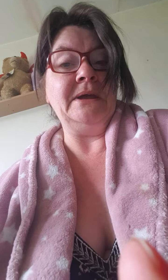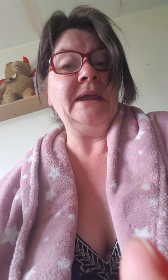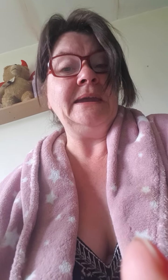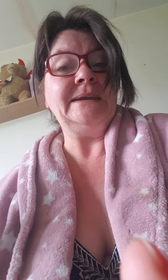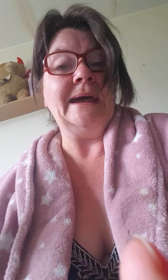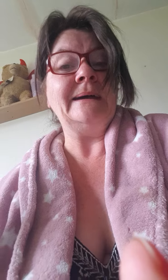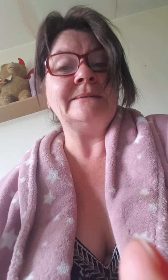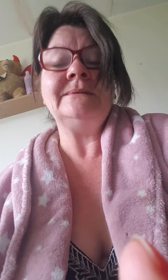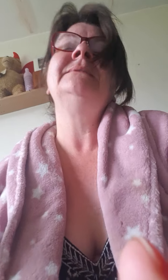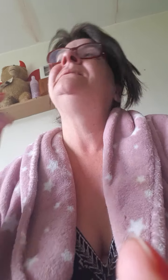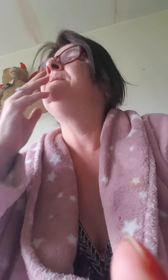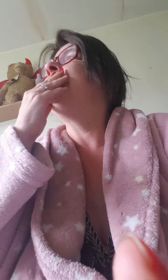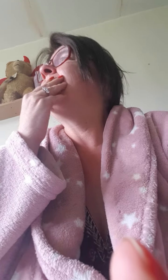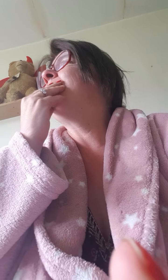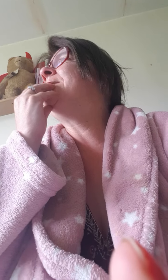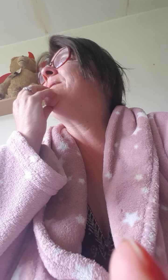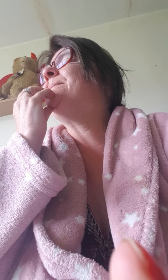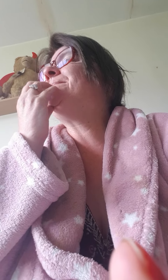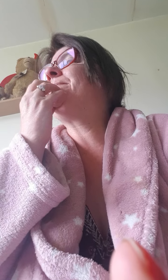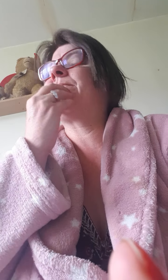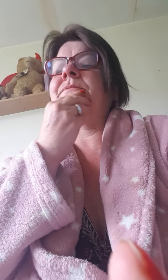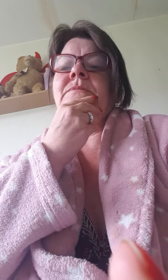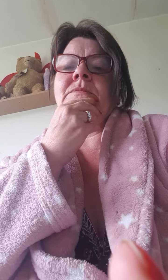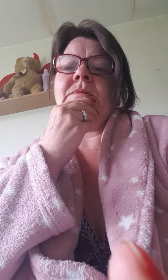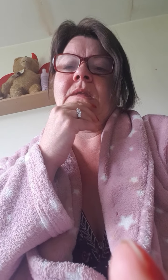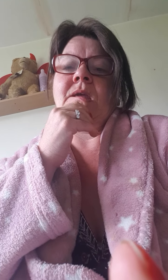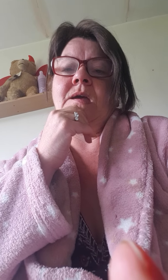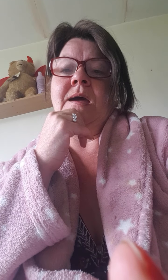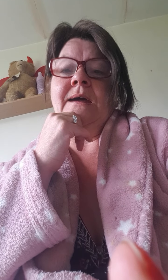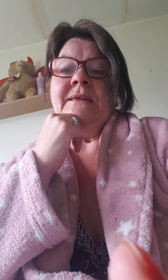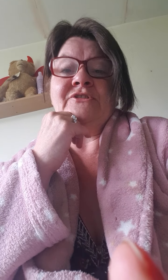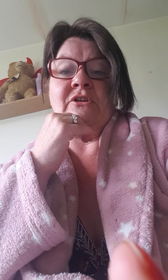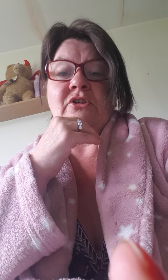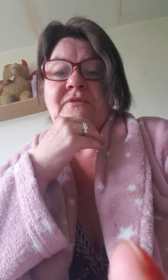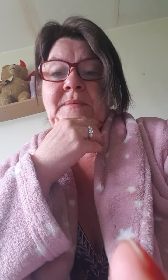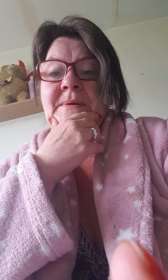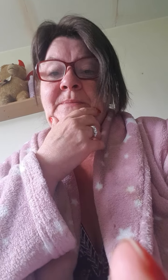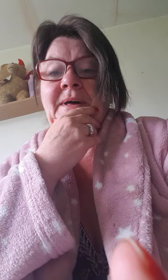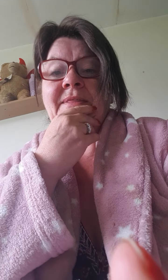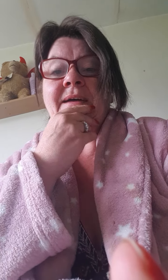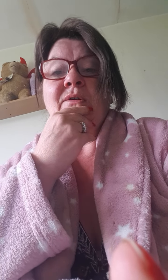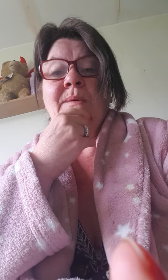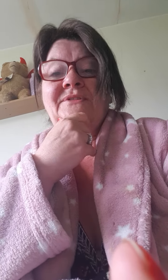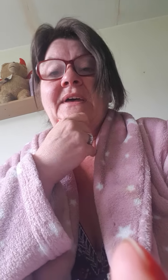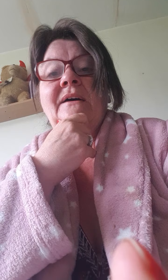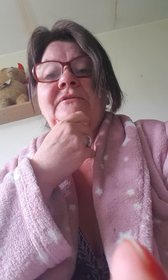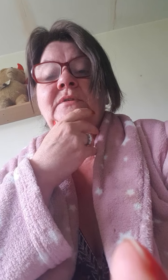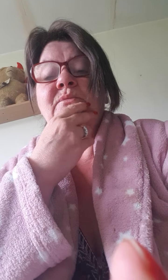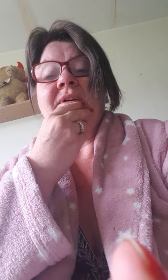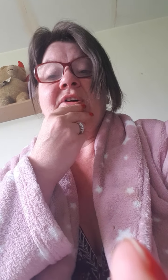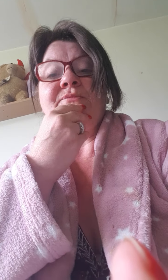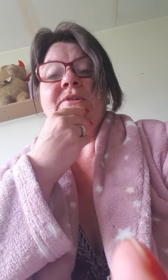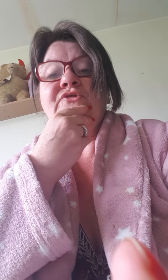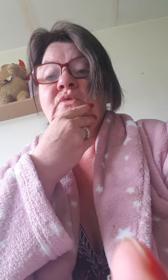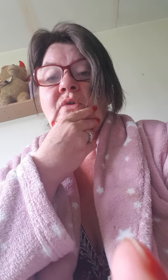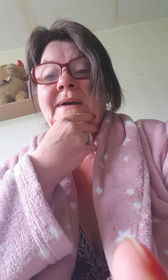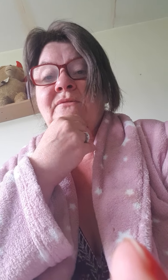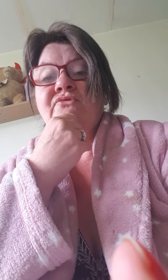Being me, yeah? But there's a lot of people out there who is deaf and without speech who can't hear or